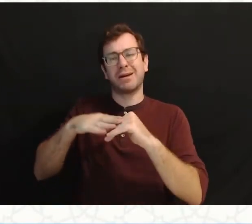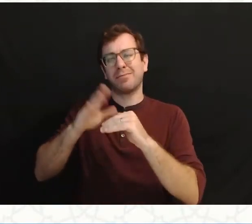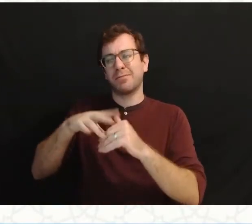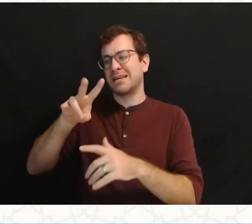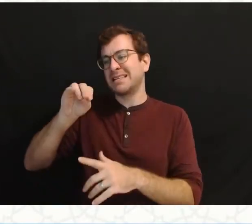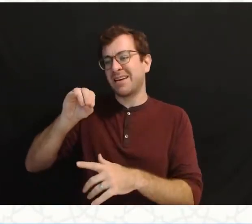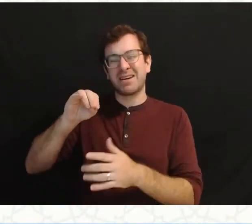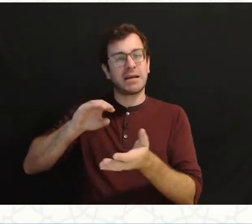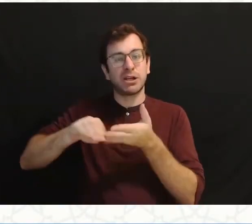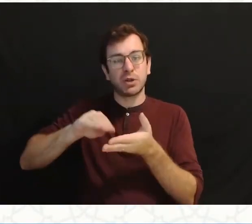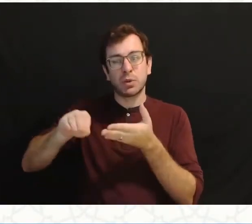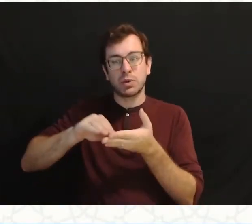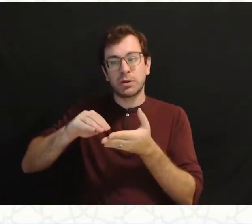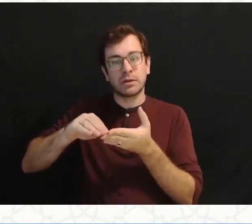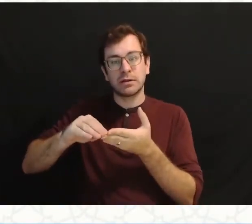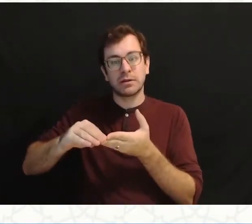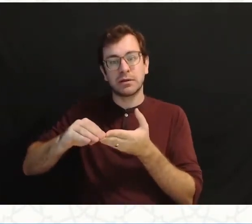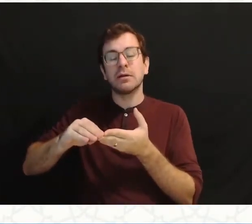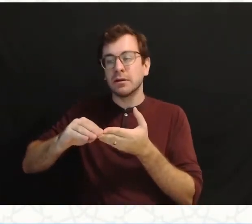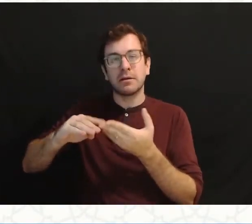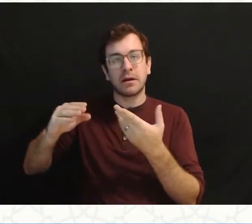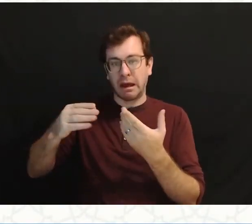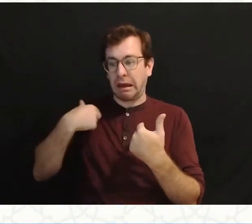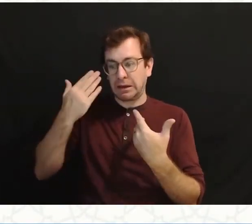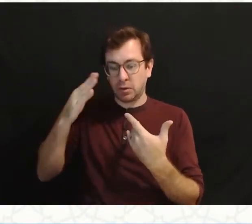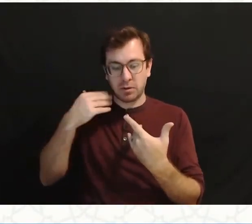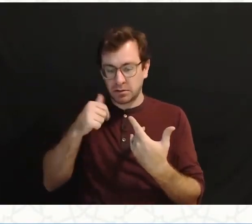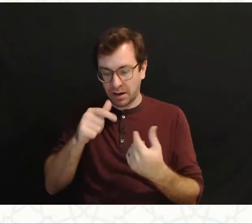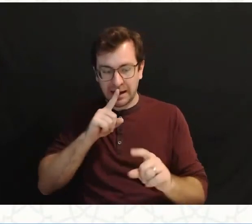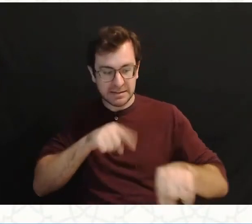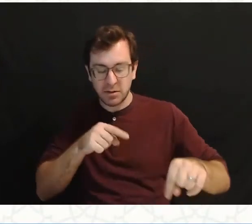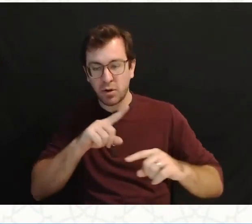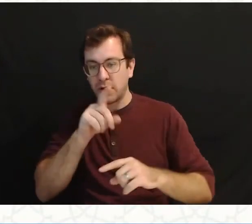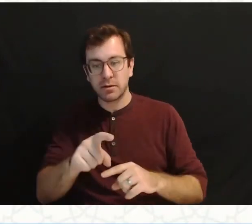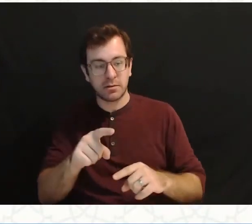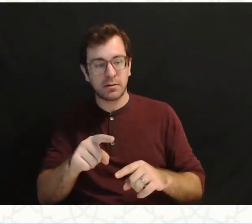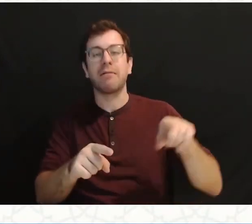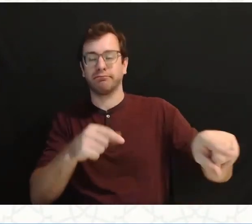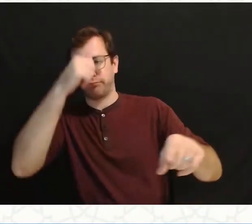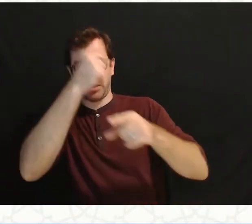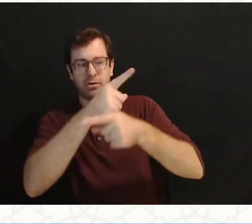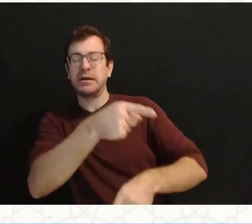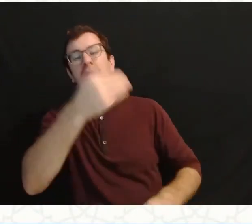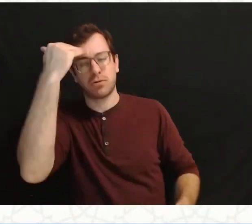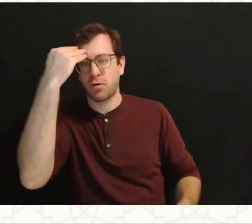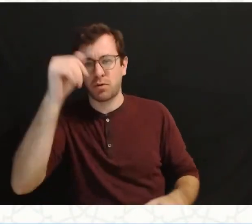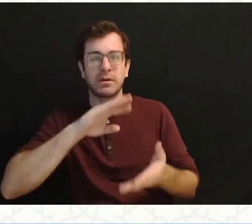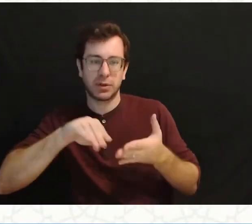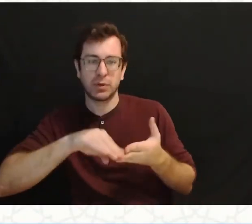I don't know except the brother. He knows what that excuse is. And that will be your reason to just remain